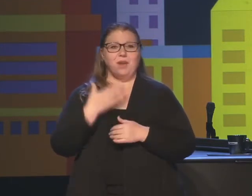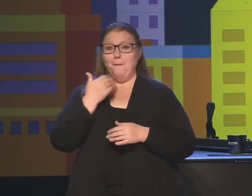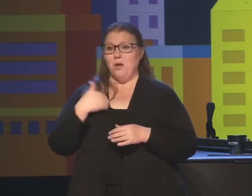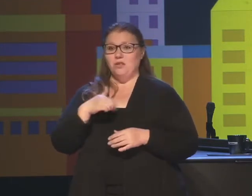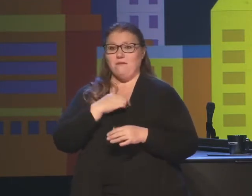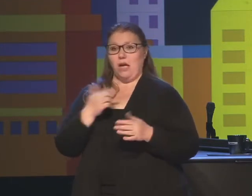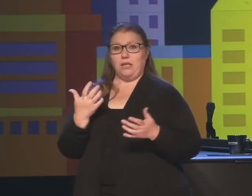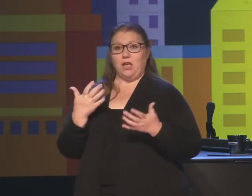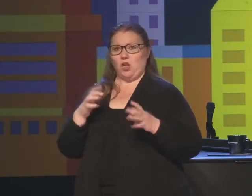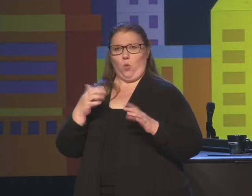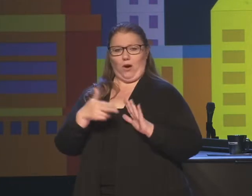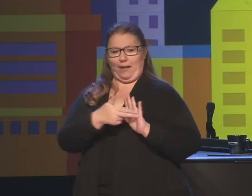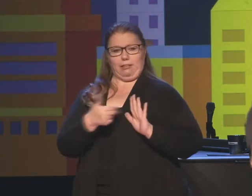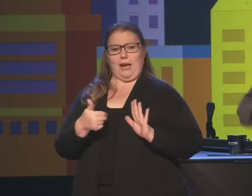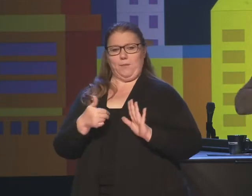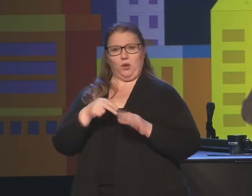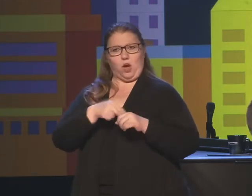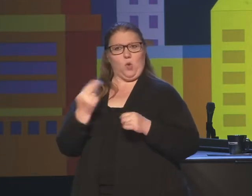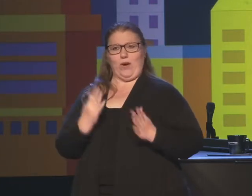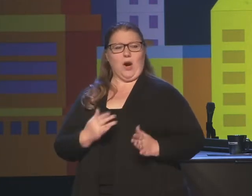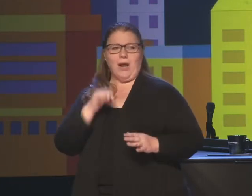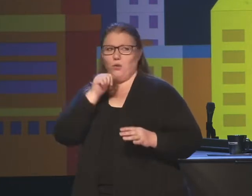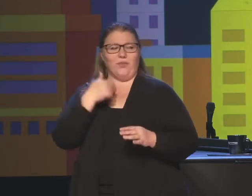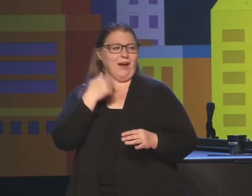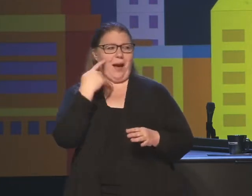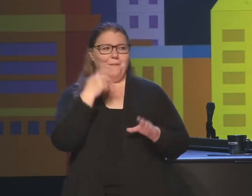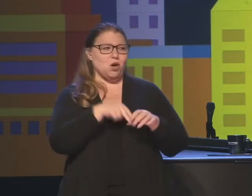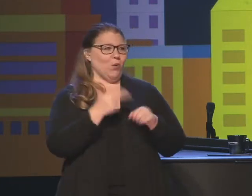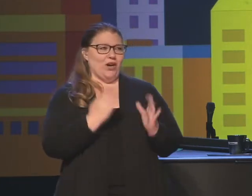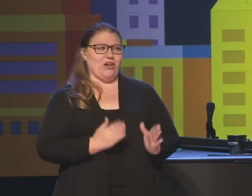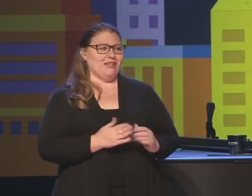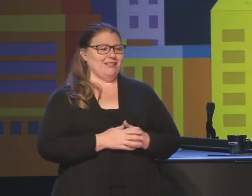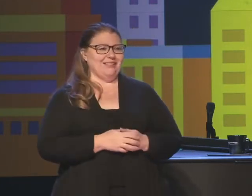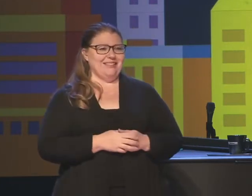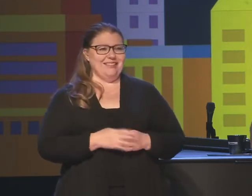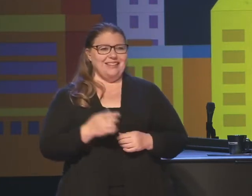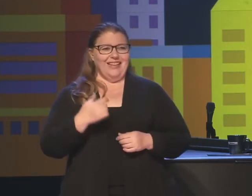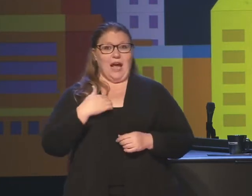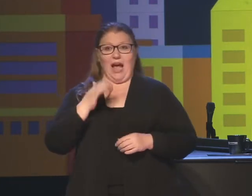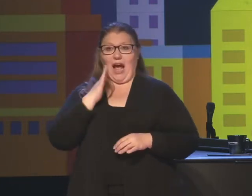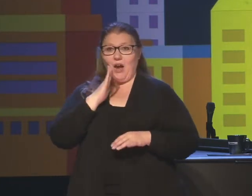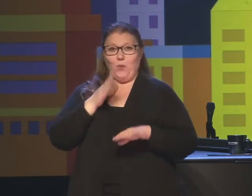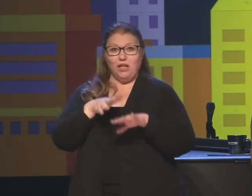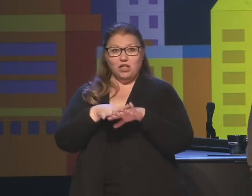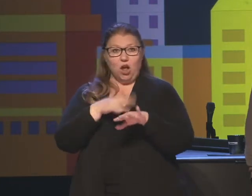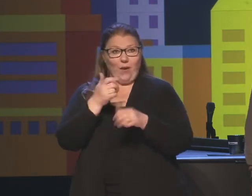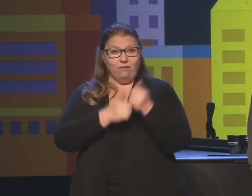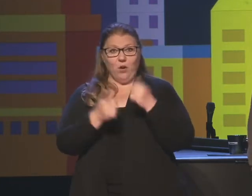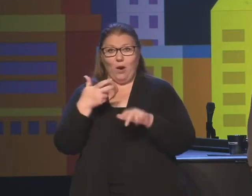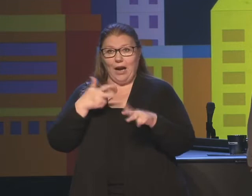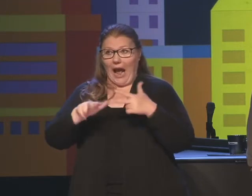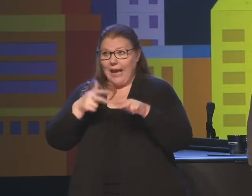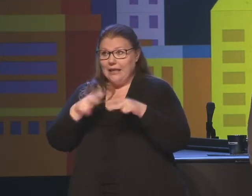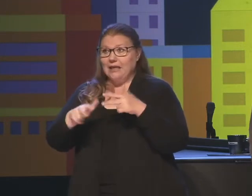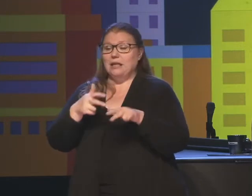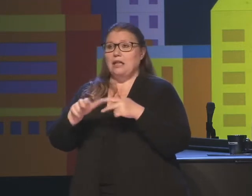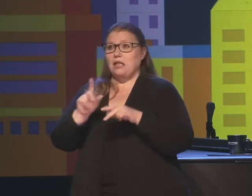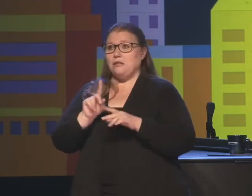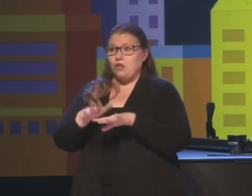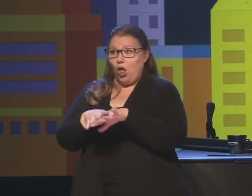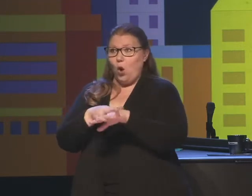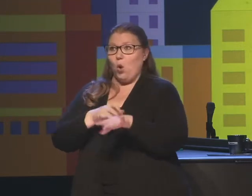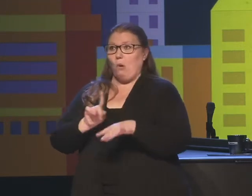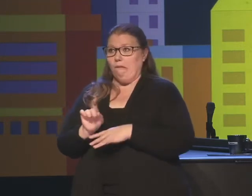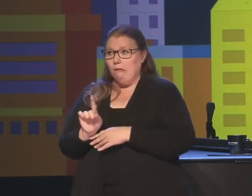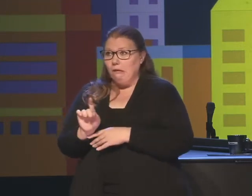don't want to be known as a quitter. I don't think I'm a quitter. I will slow everybody down on a hike, but I won't quit, right? I've gone out on